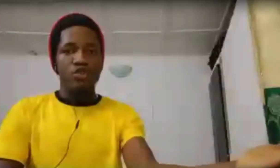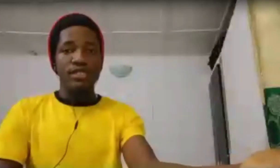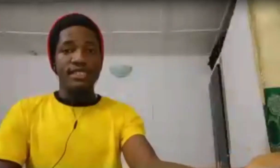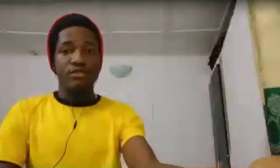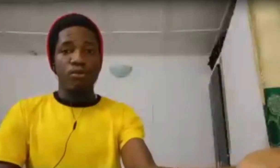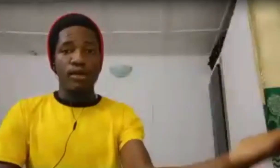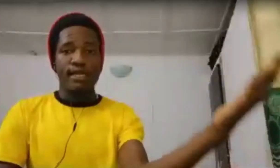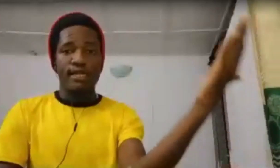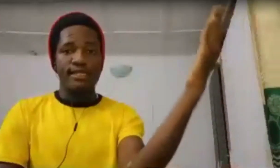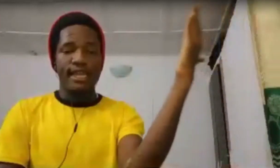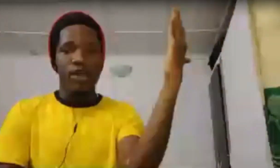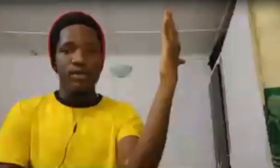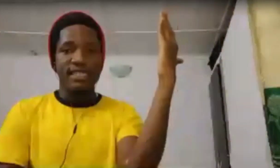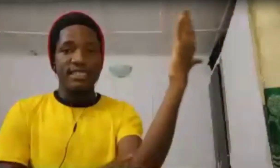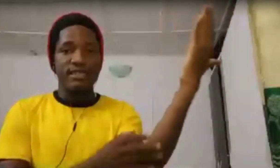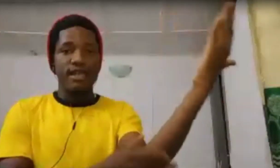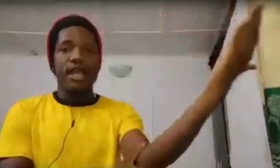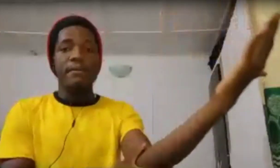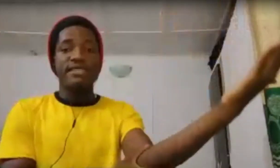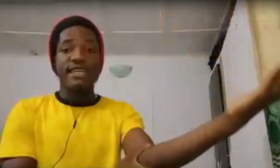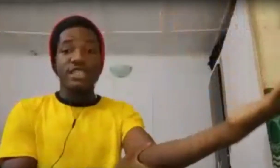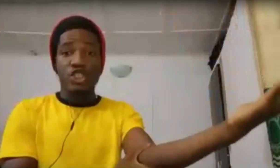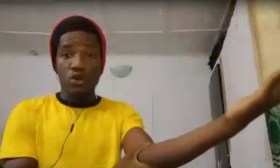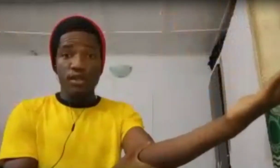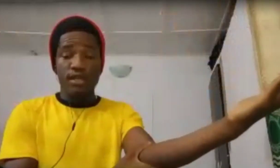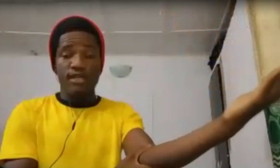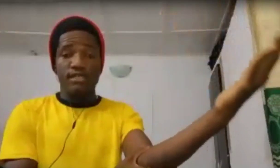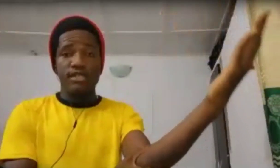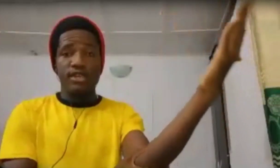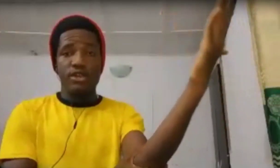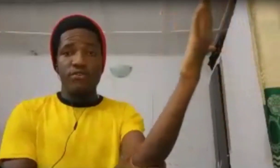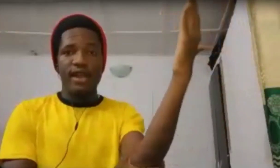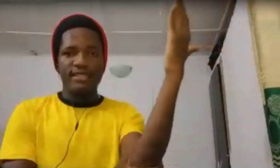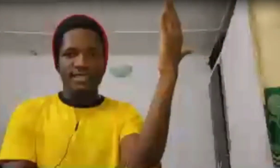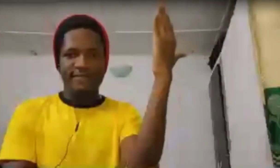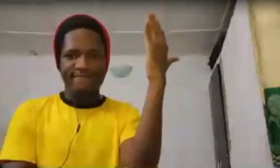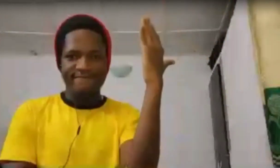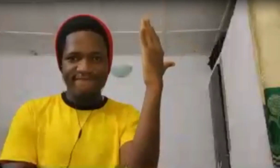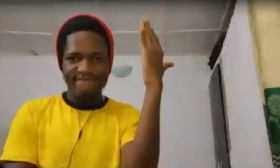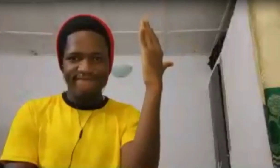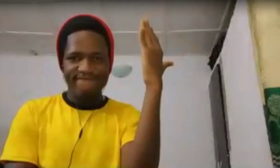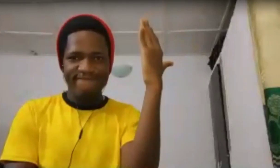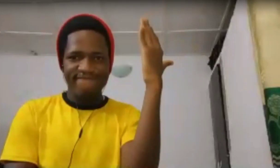this is morning in sign language. That means that the sun is rising.